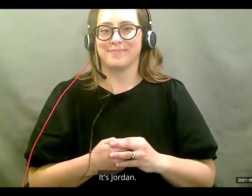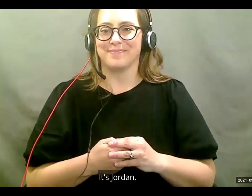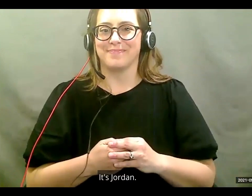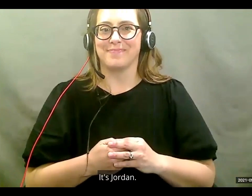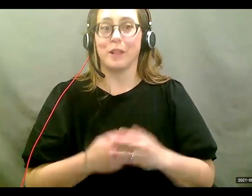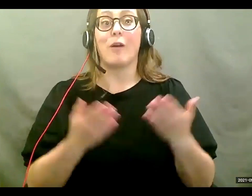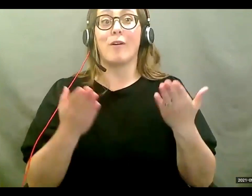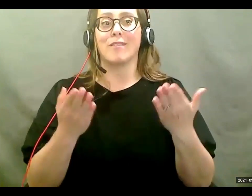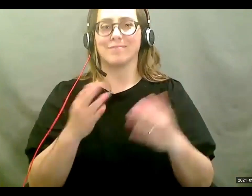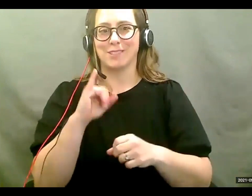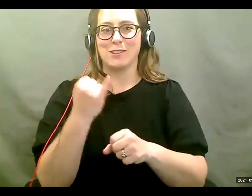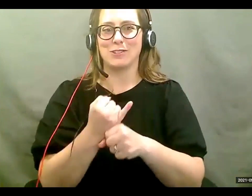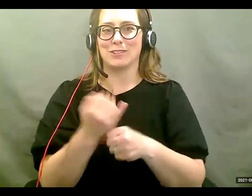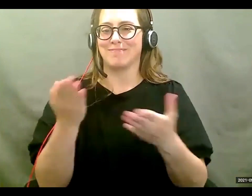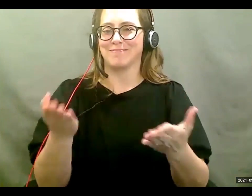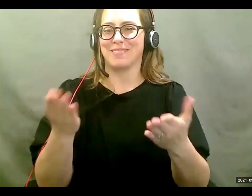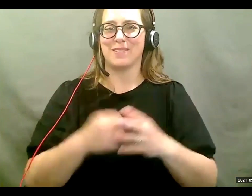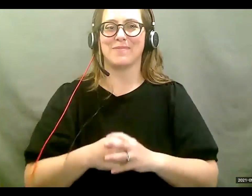It's Jordan.